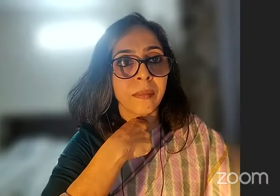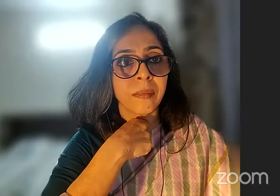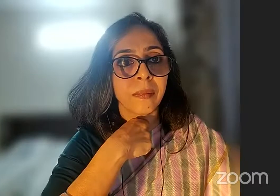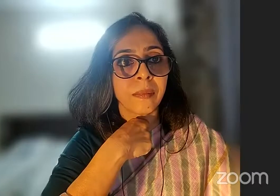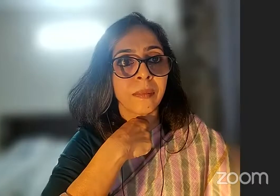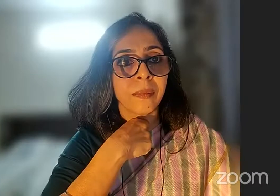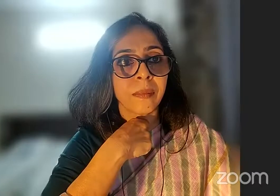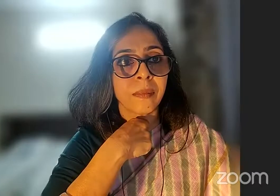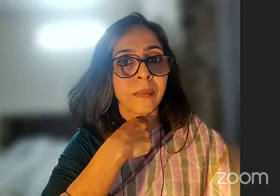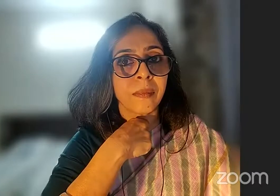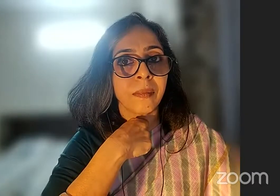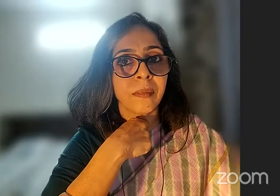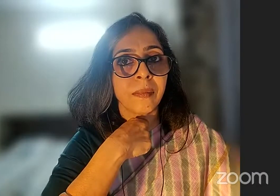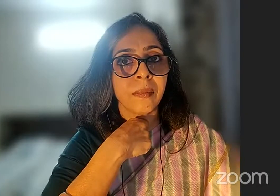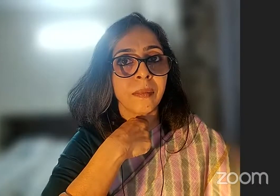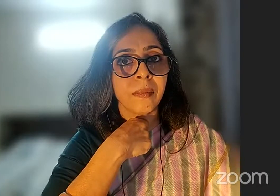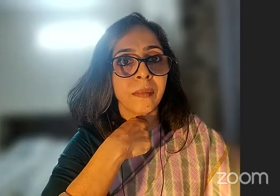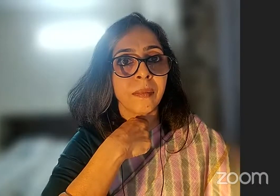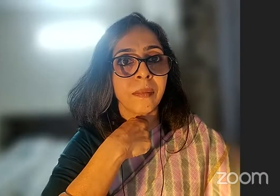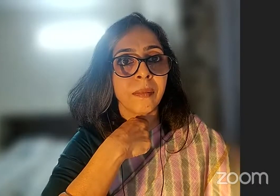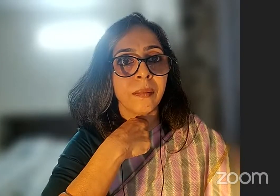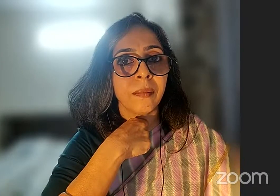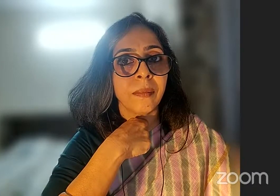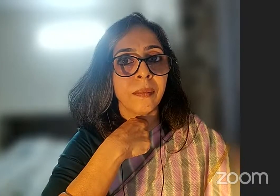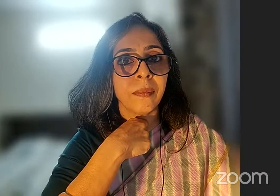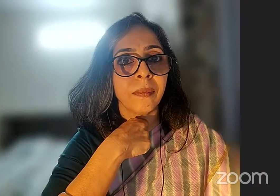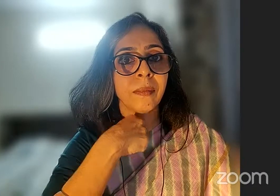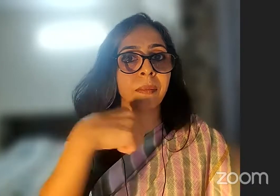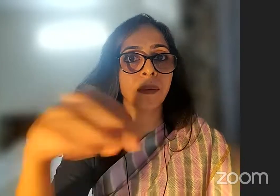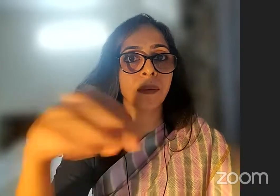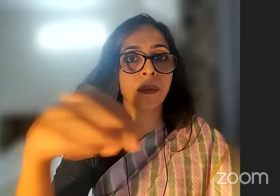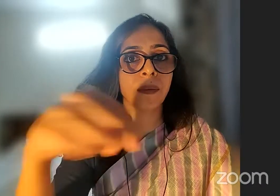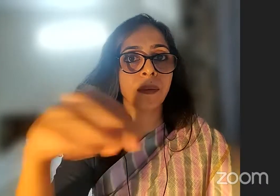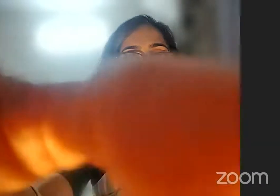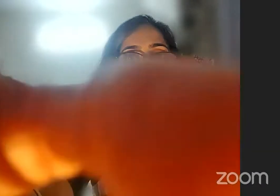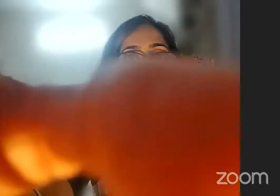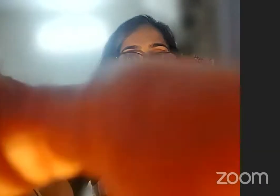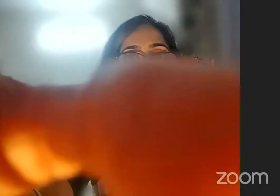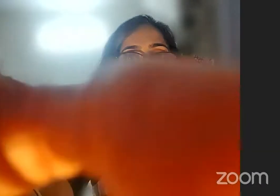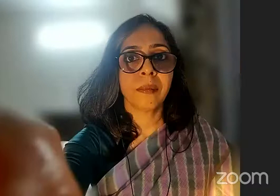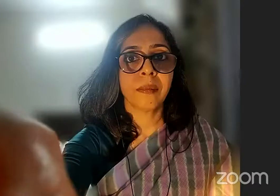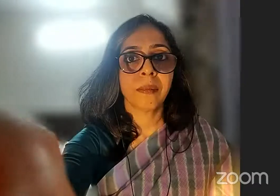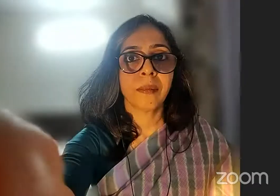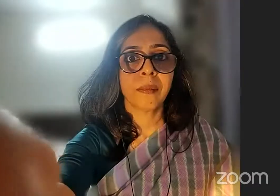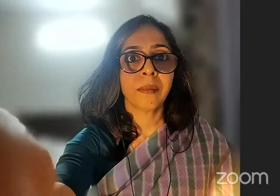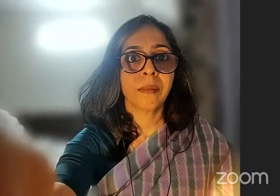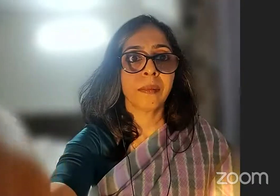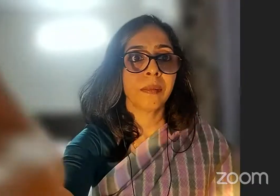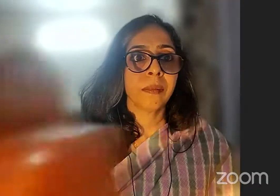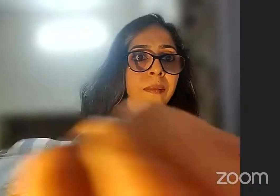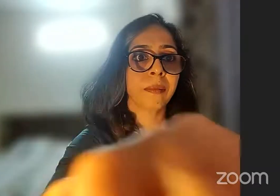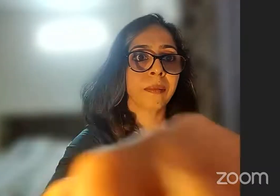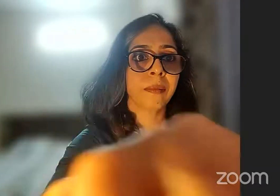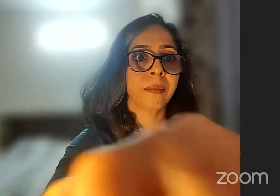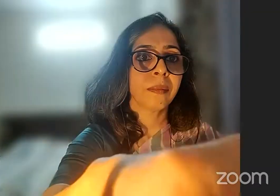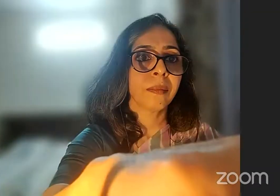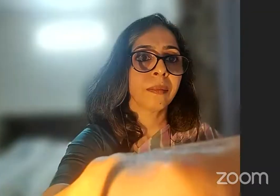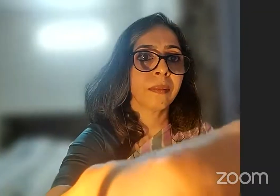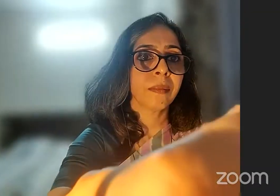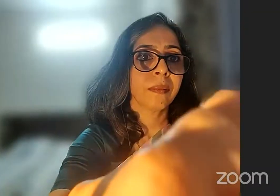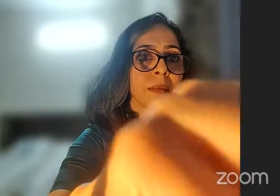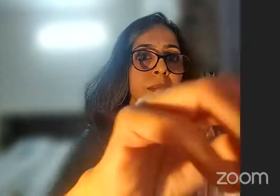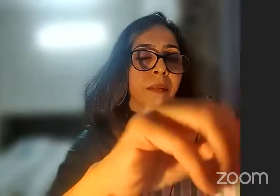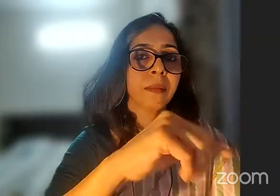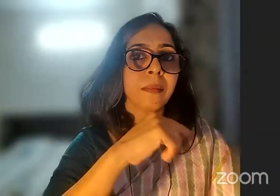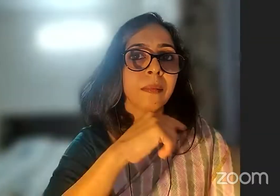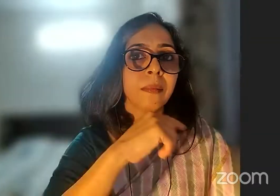it is be. We'll come to Smita. Smita, hi. Can you